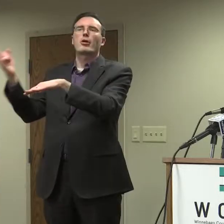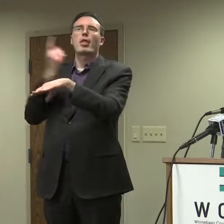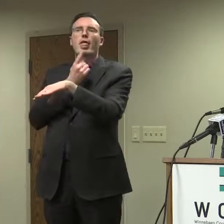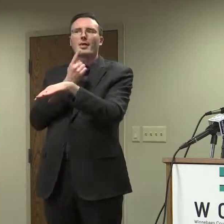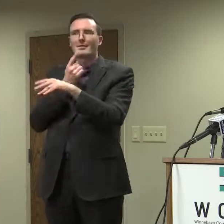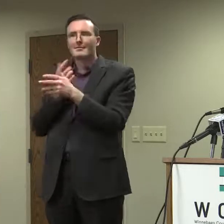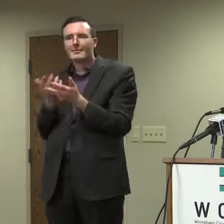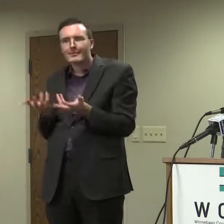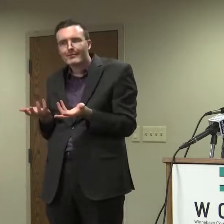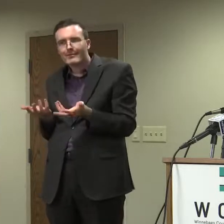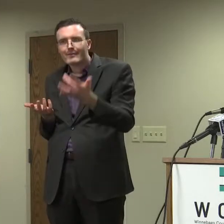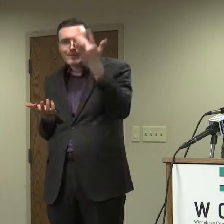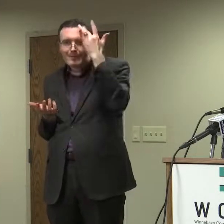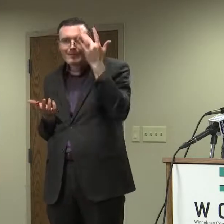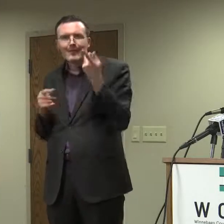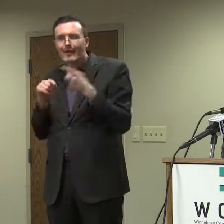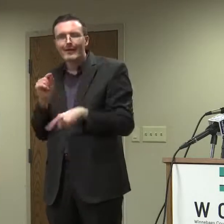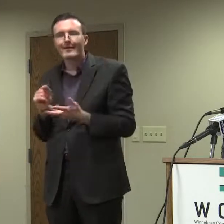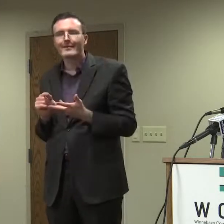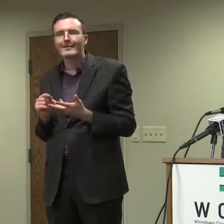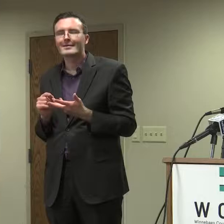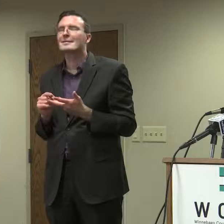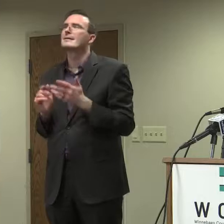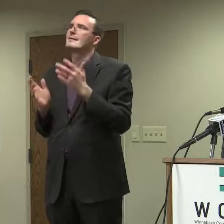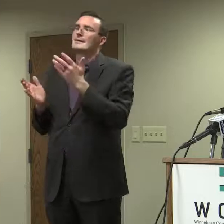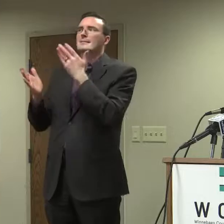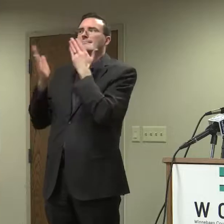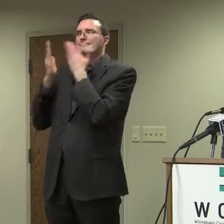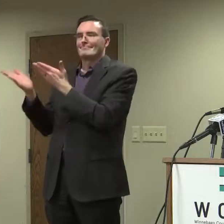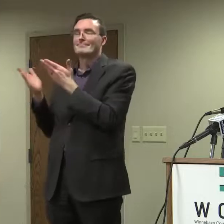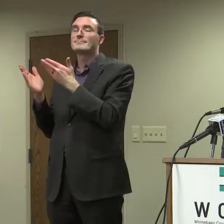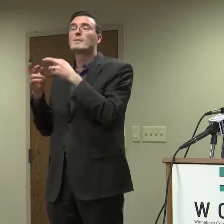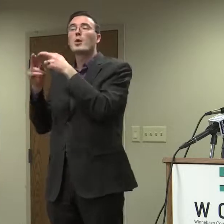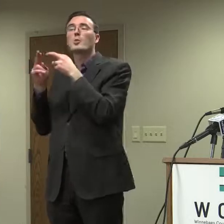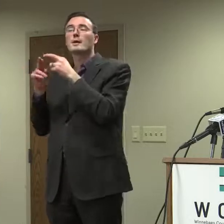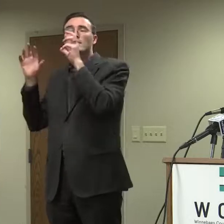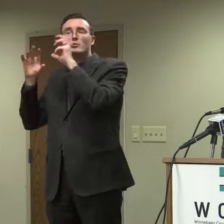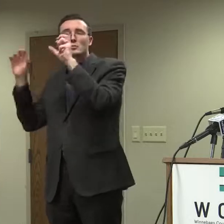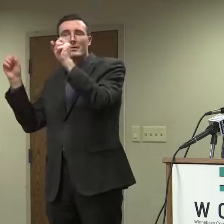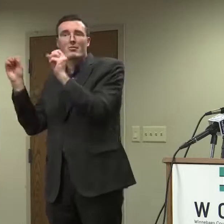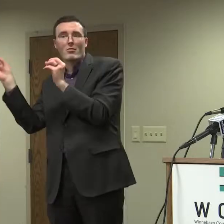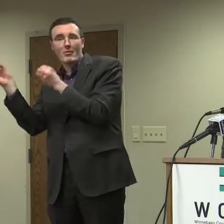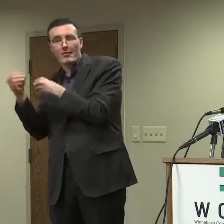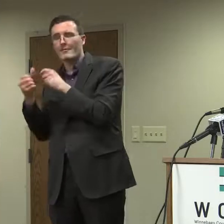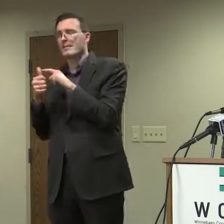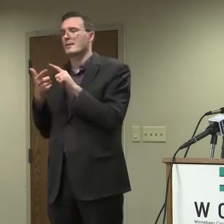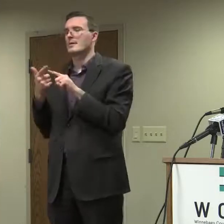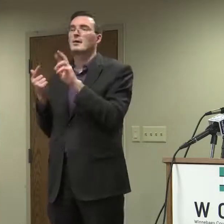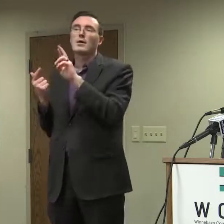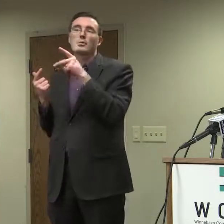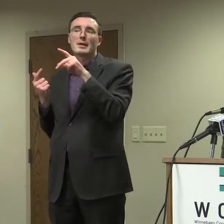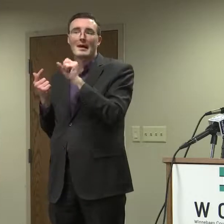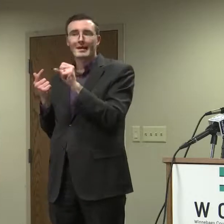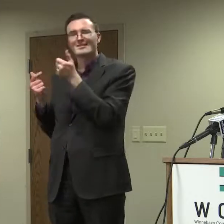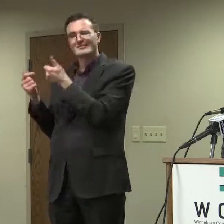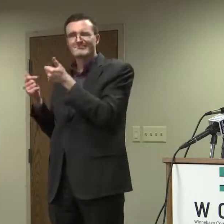been very thankful for the cooperation of our regional superintendent's office and the Rockford Public